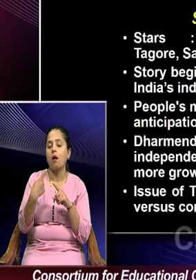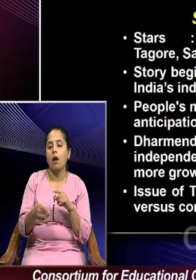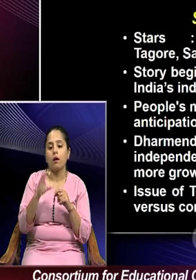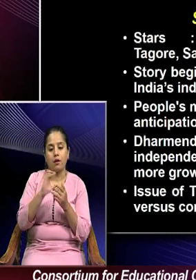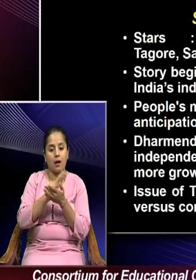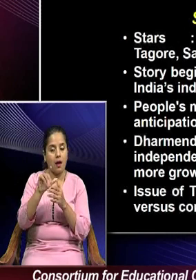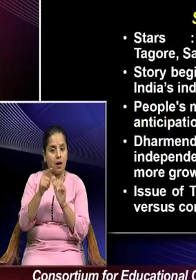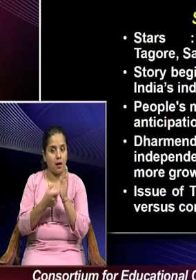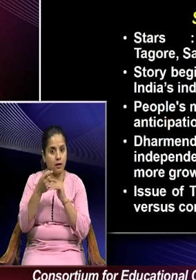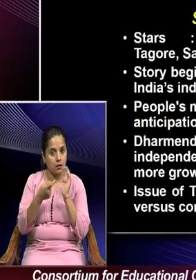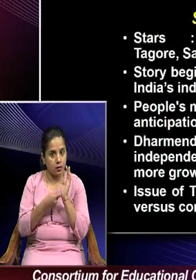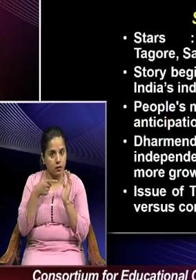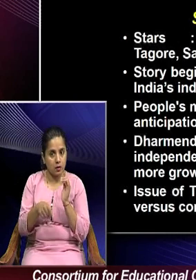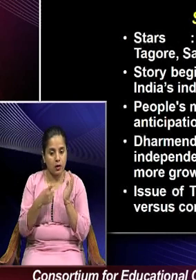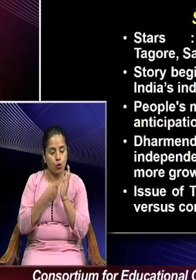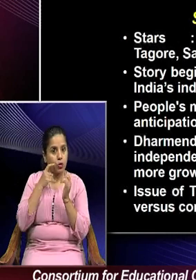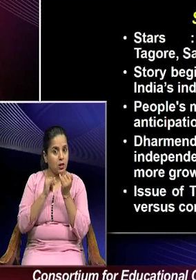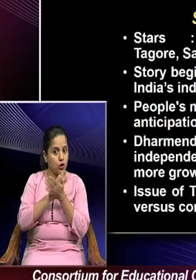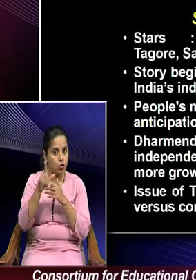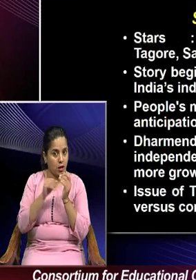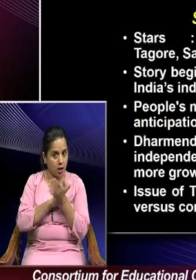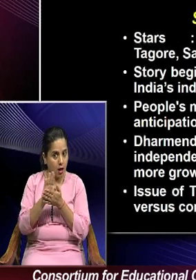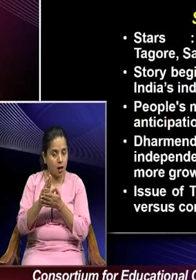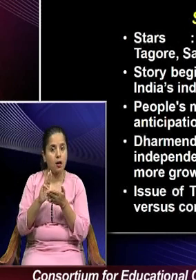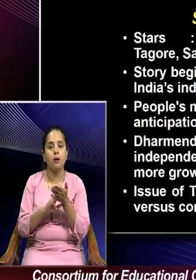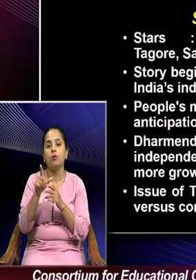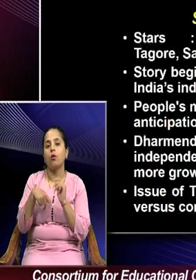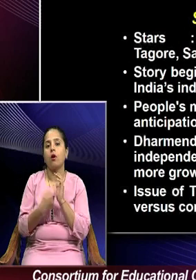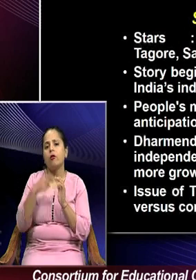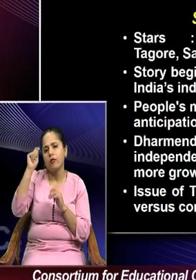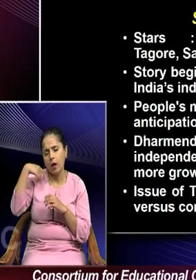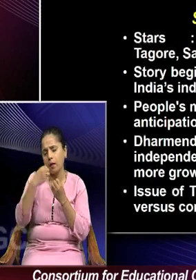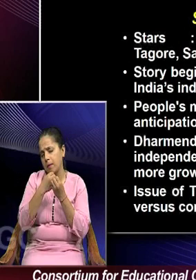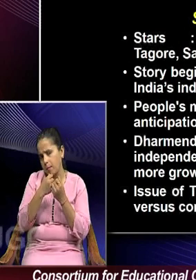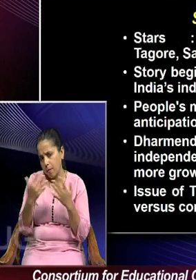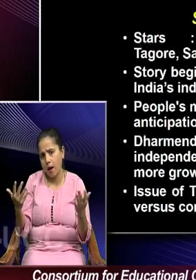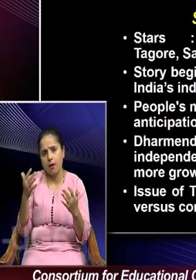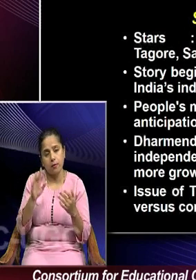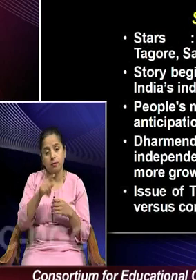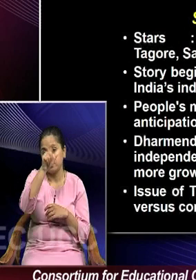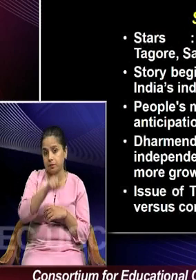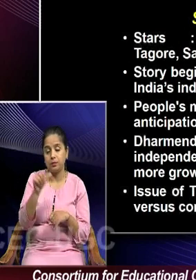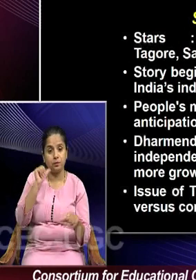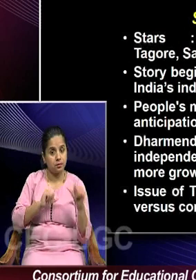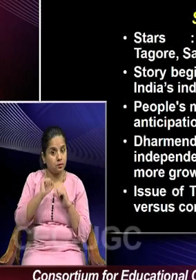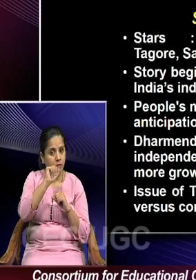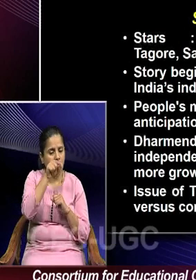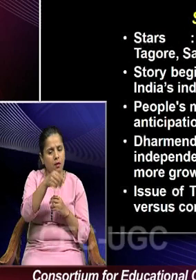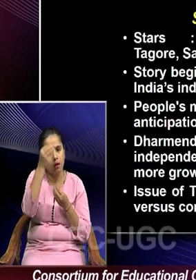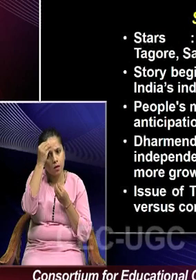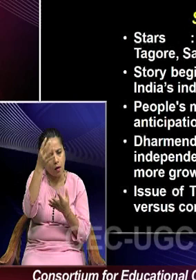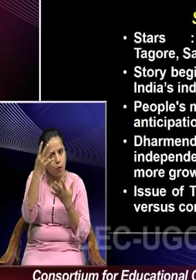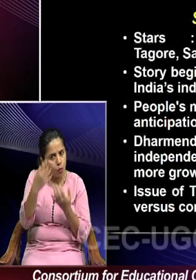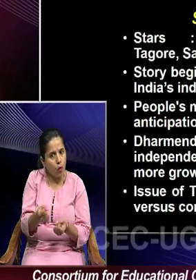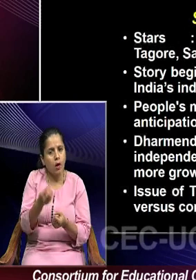characters of Hrishikesh Mukherjee in so many films, his characters they have tried to communicate some